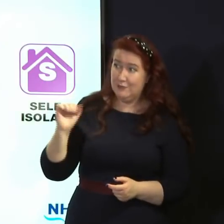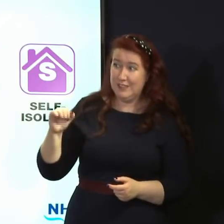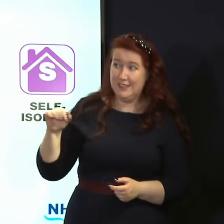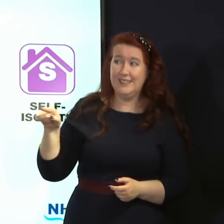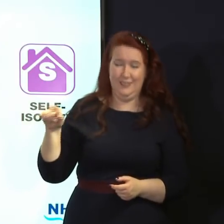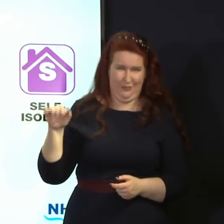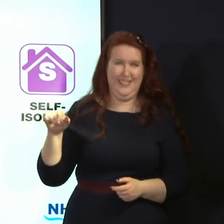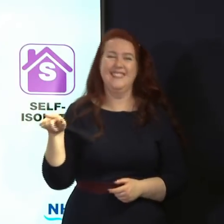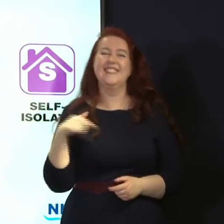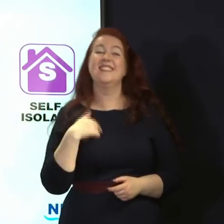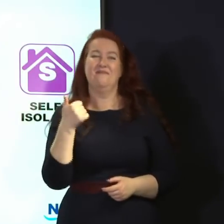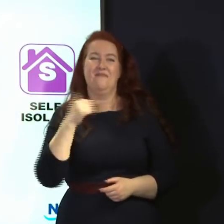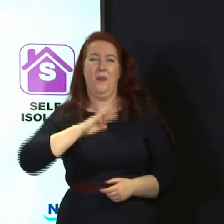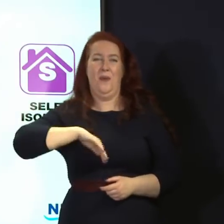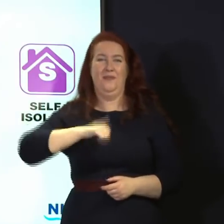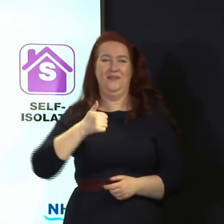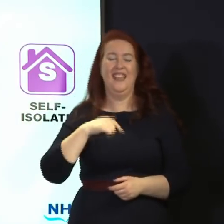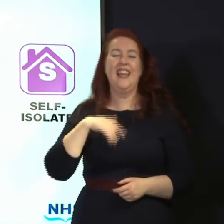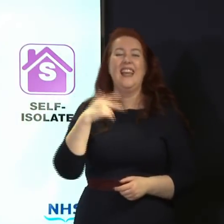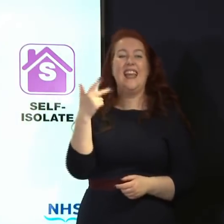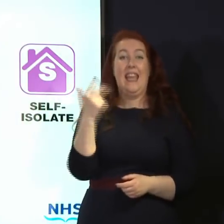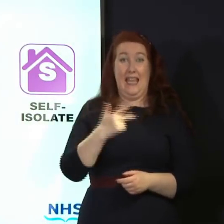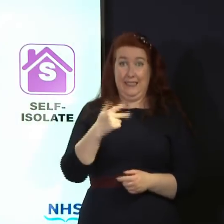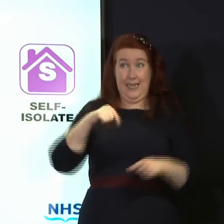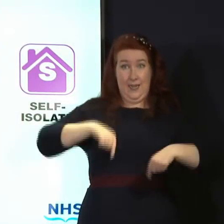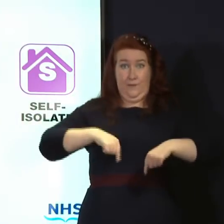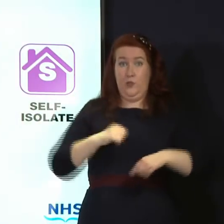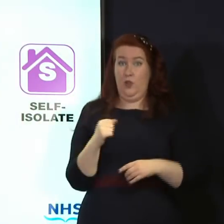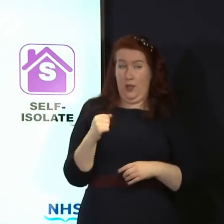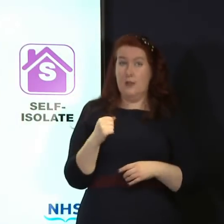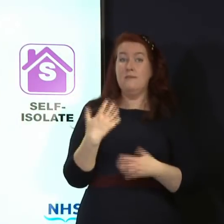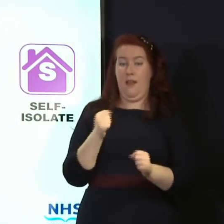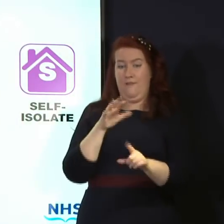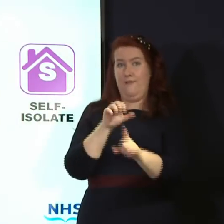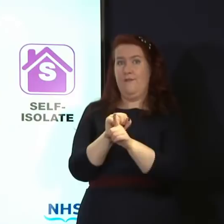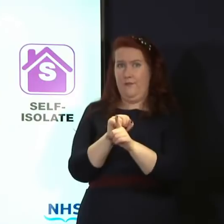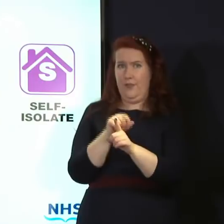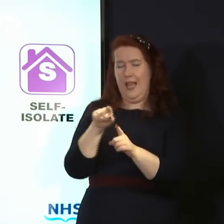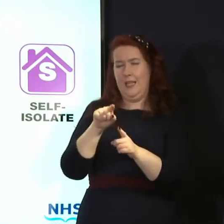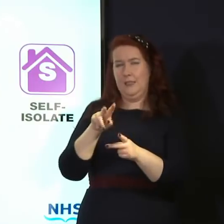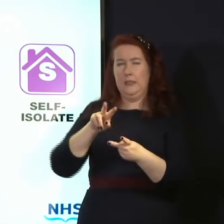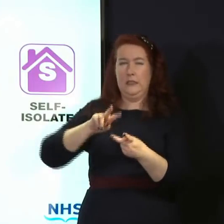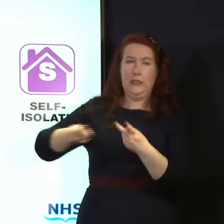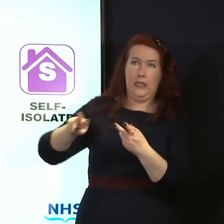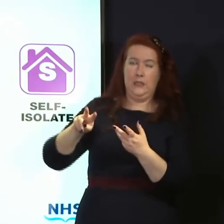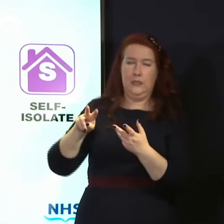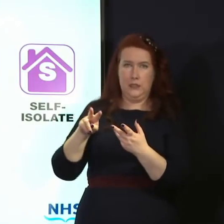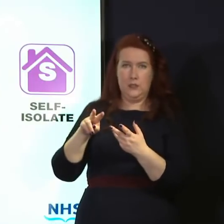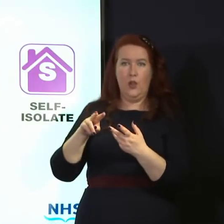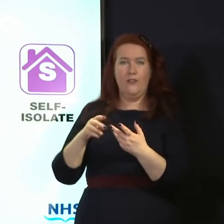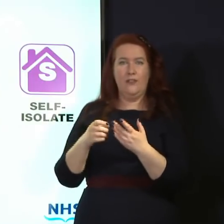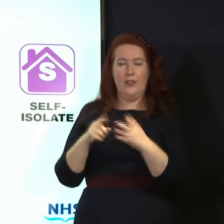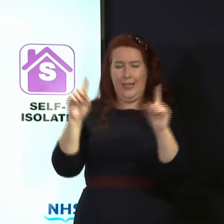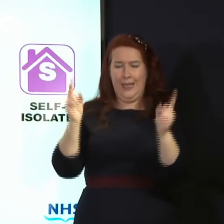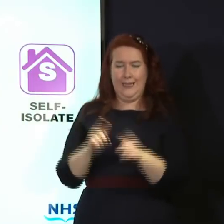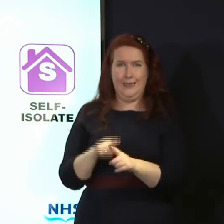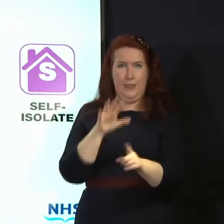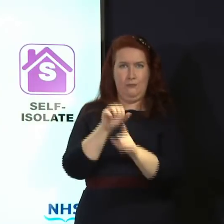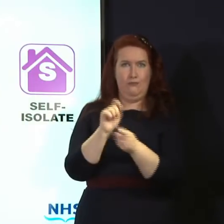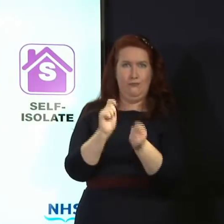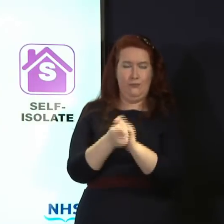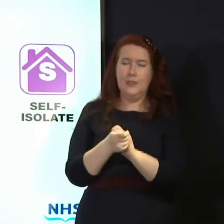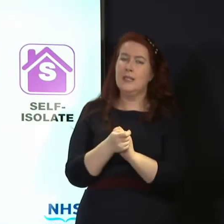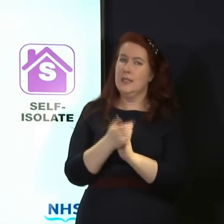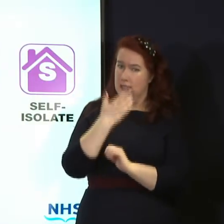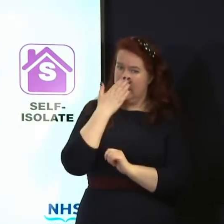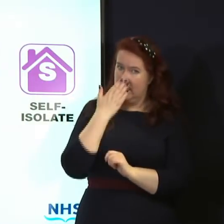Is that right? Good. So we've got 18 cases of that second version of the Indian variant, and it does appear